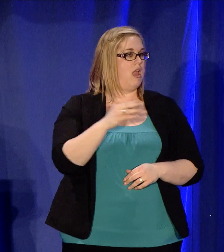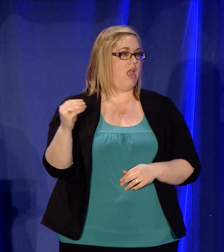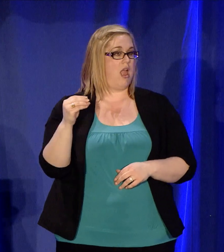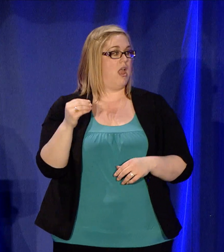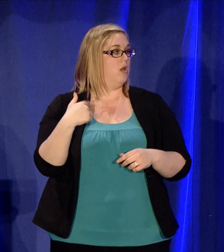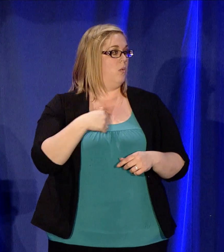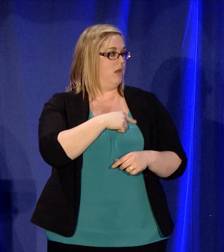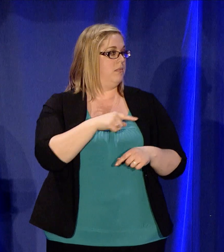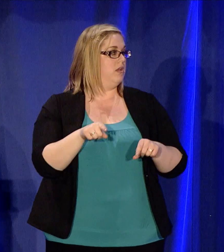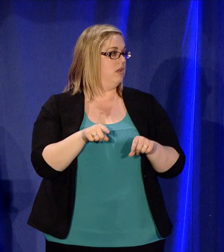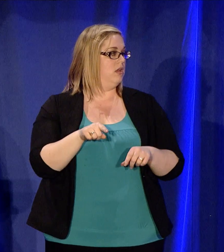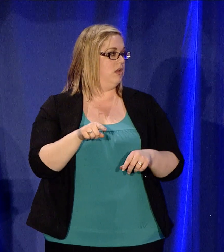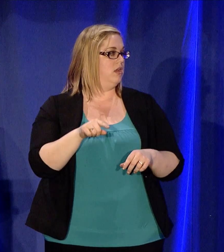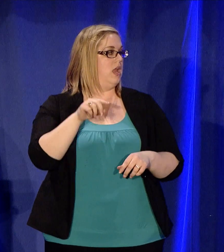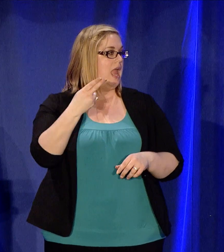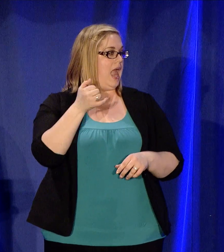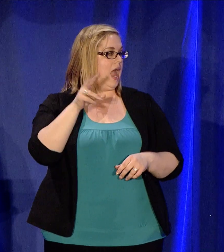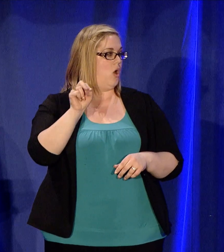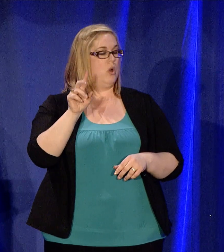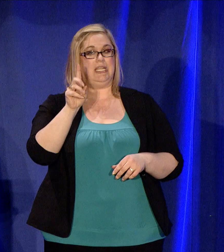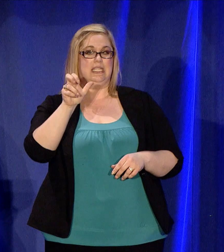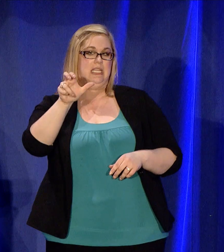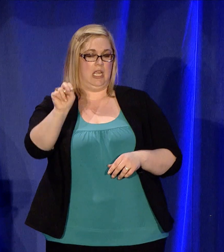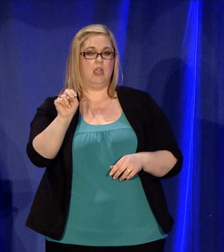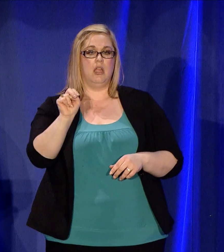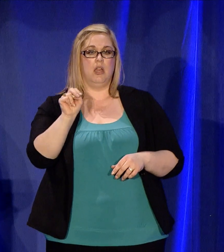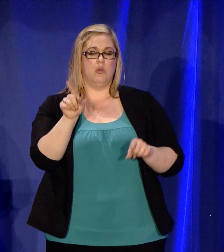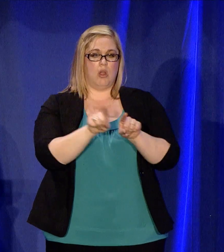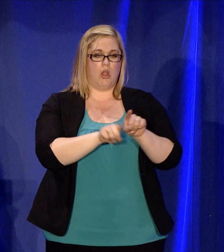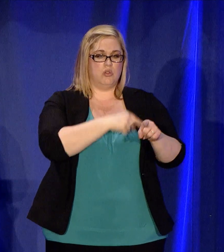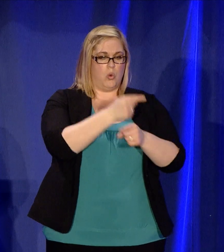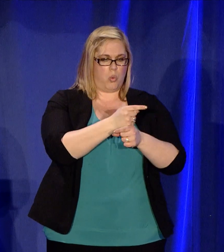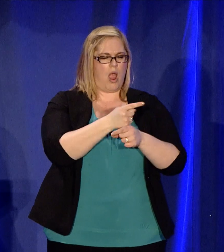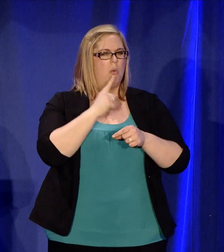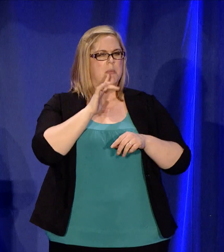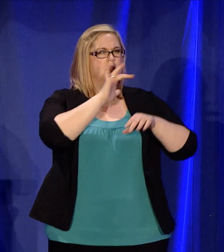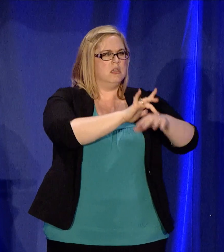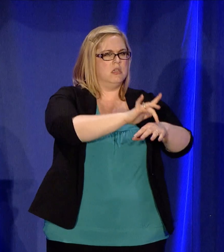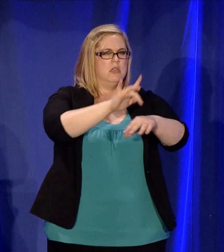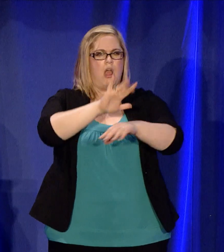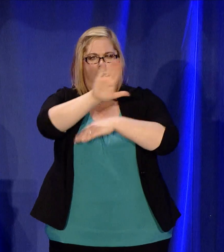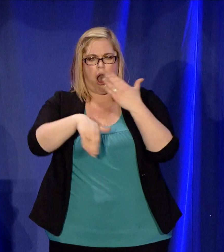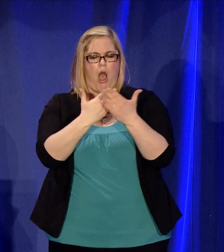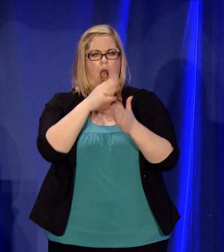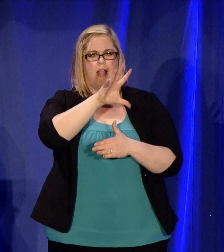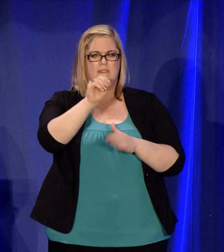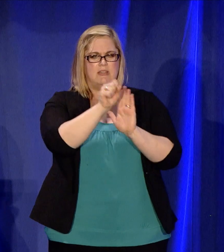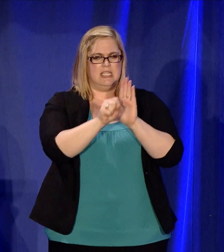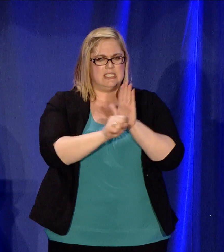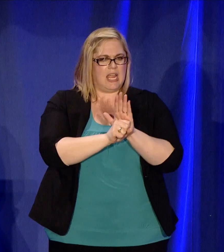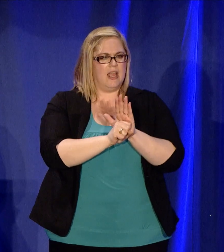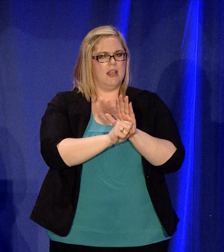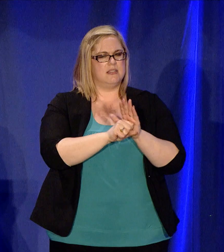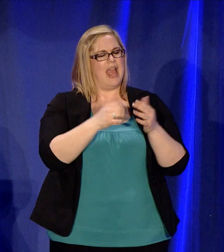We must answer that question in all 50 states. We must go to Appalachia, to Wyoming and the Mississippi Delta. Let them